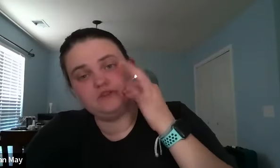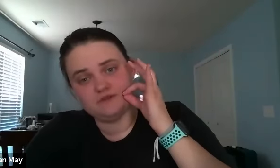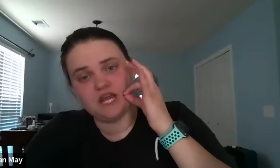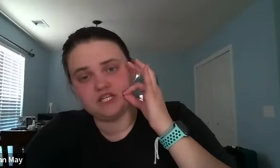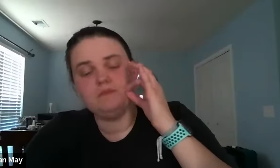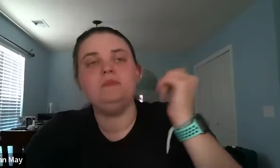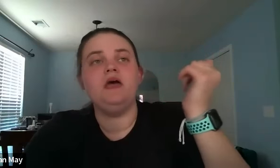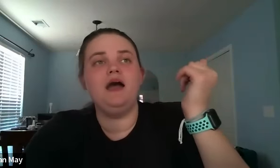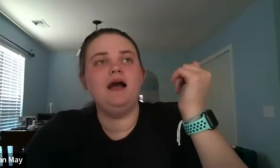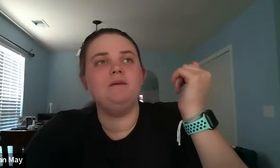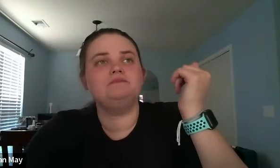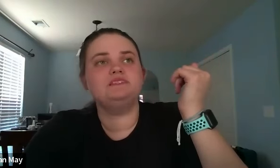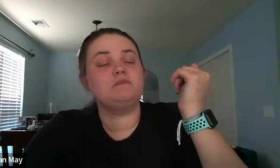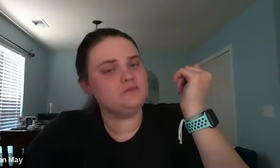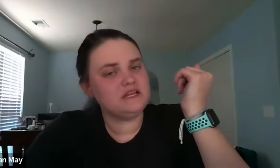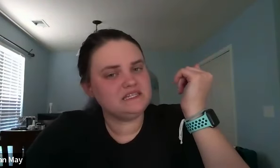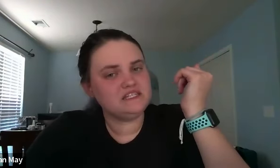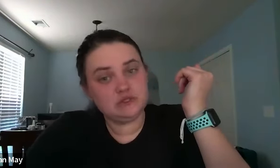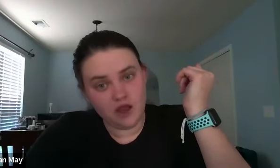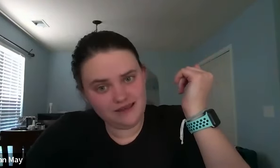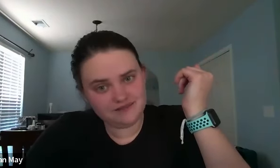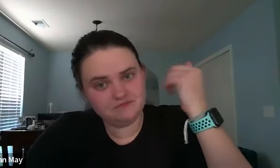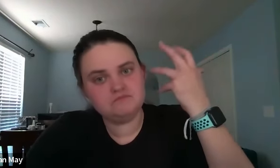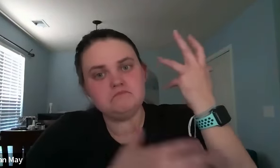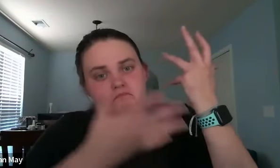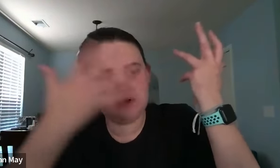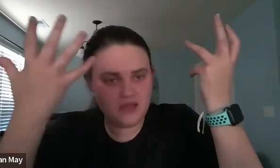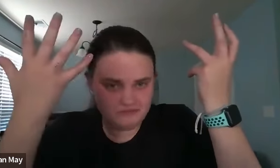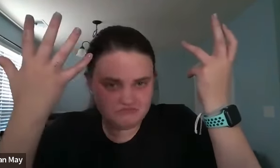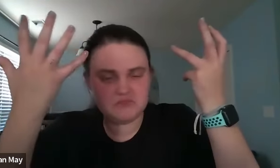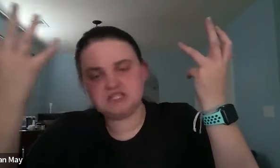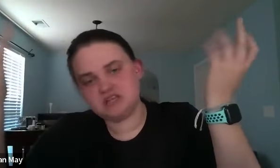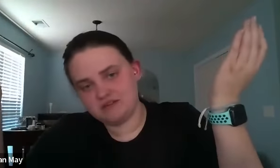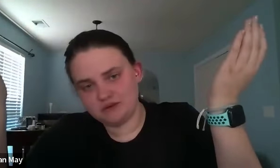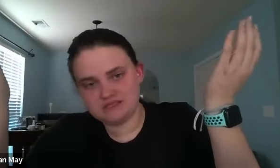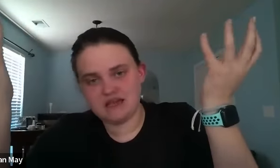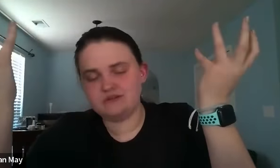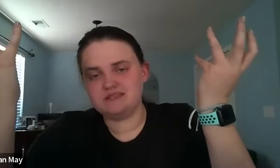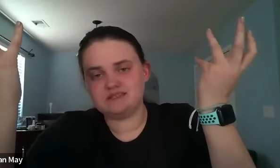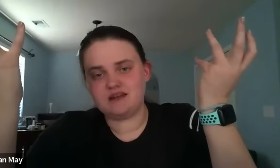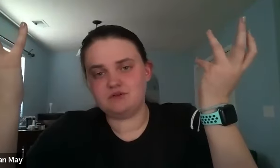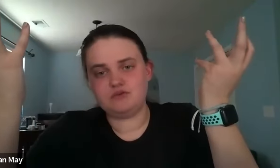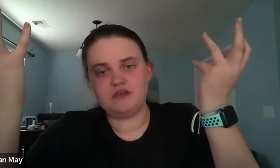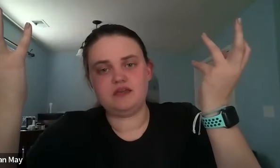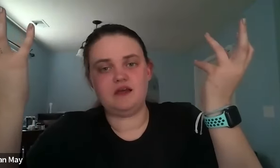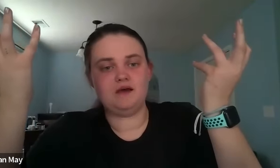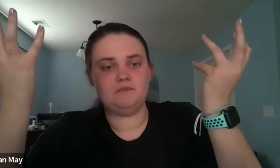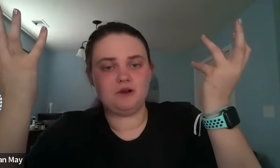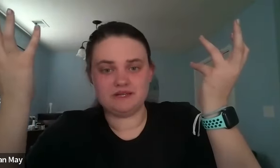this for ketchup. Some other places do not, but that's just kind of I always think it's kind of a cool thing. One of my